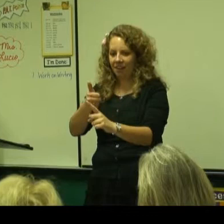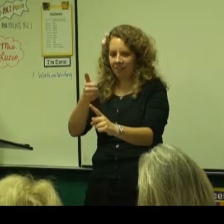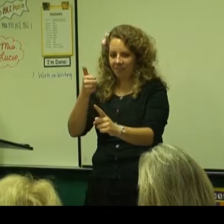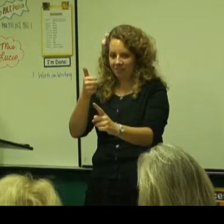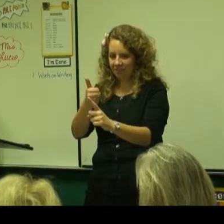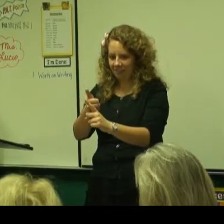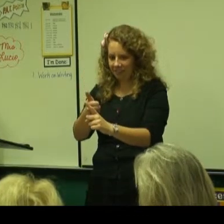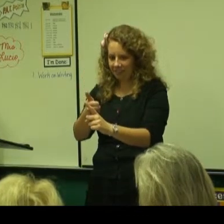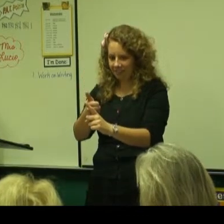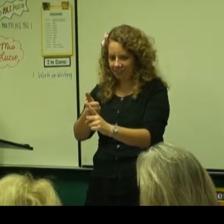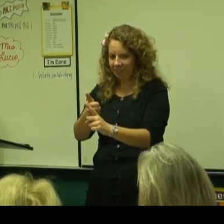itself